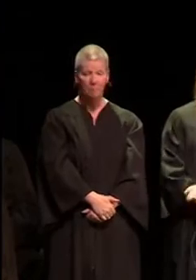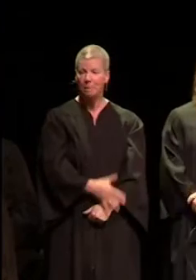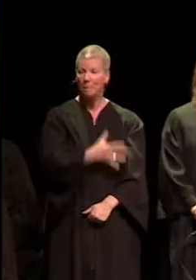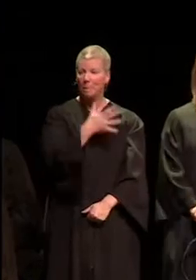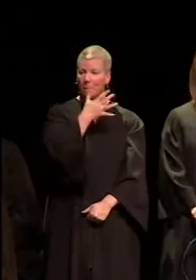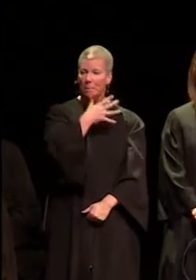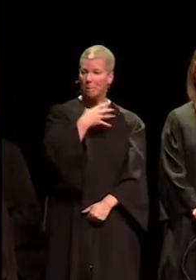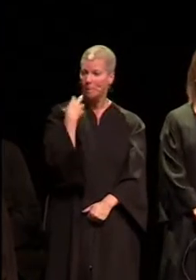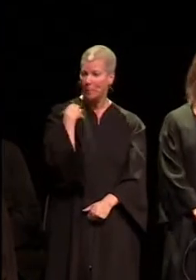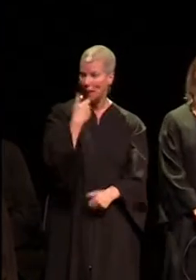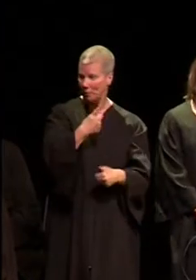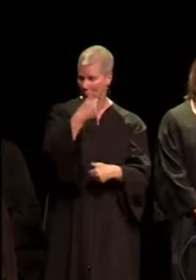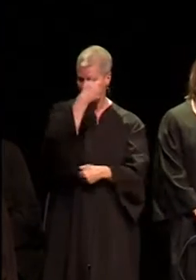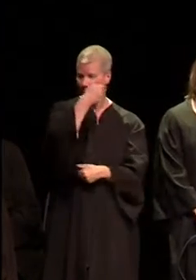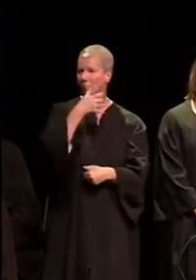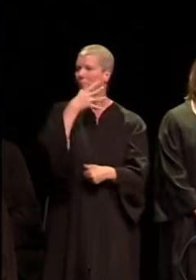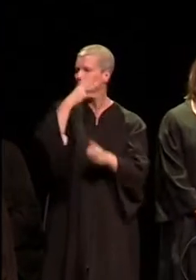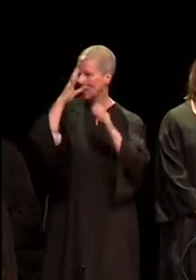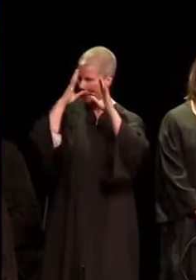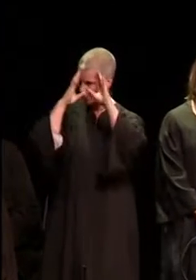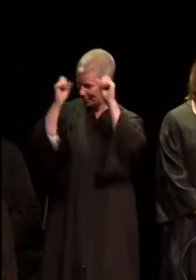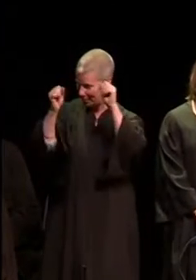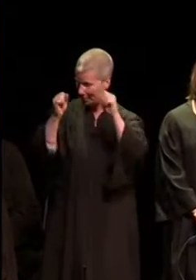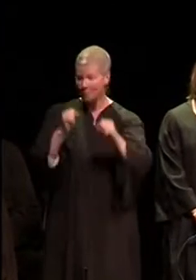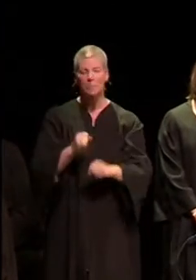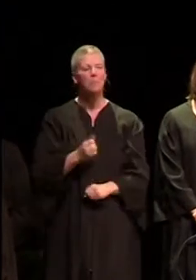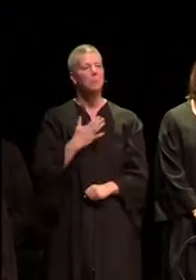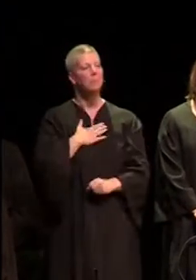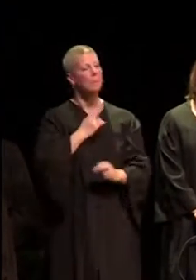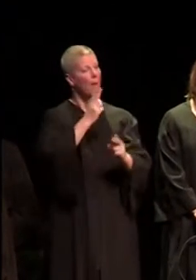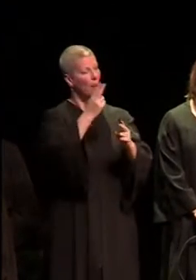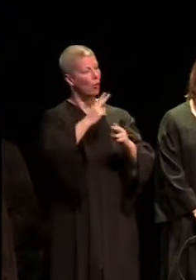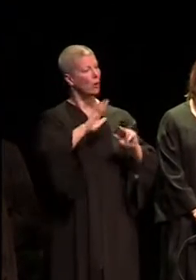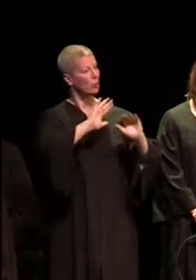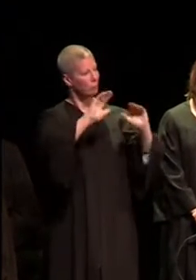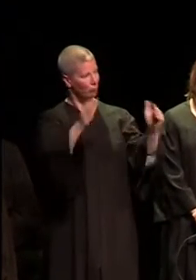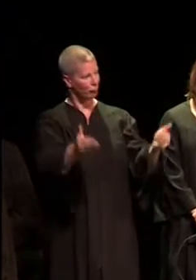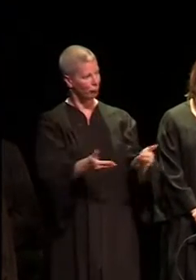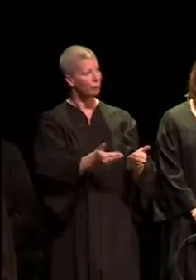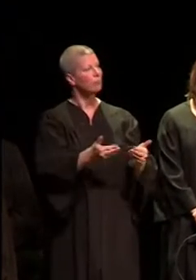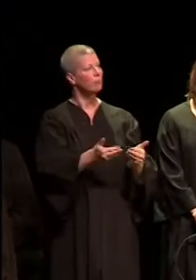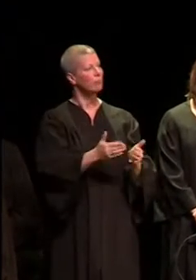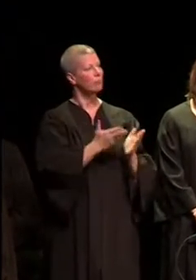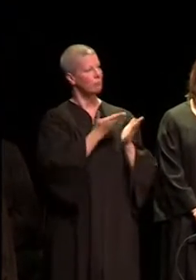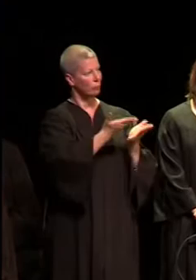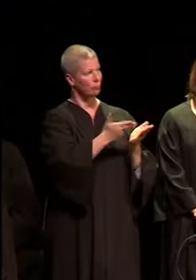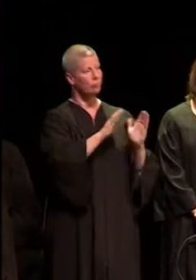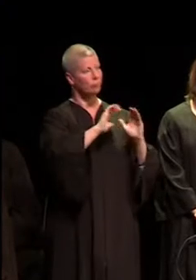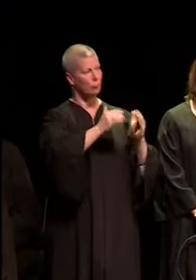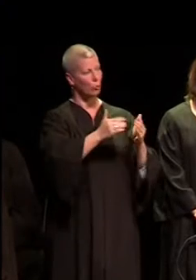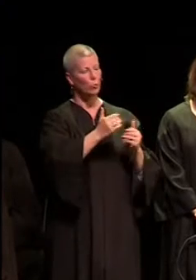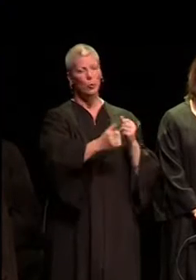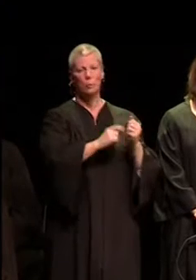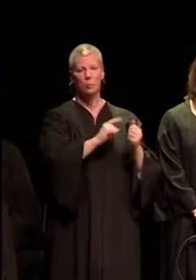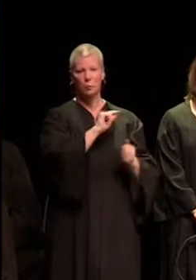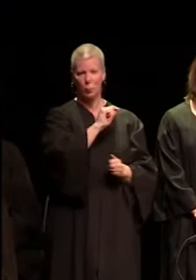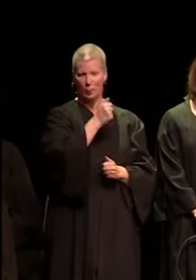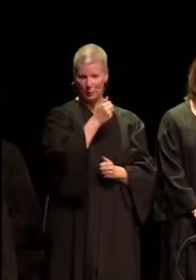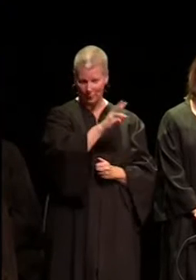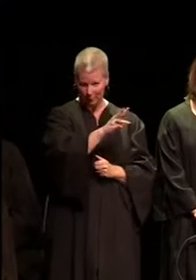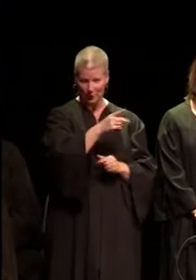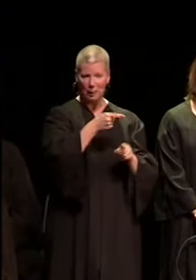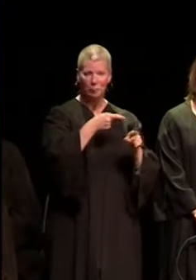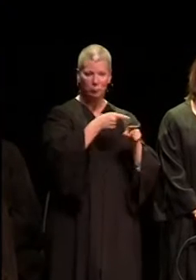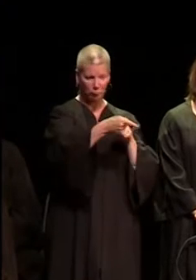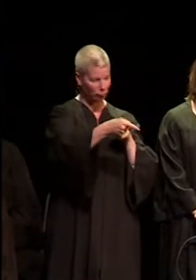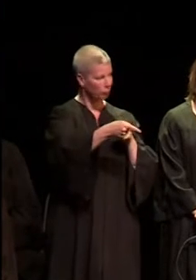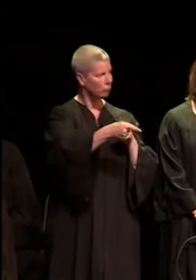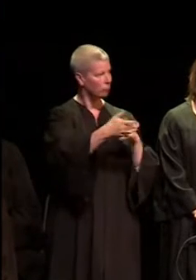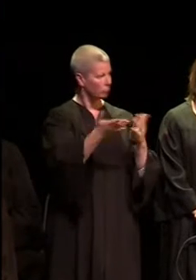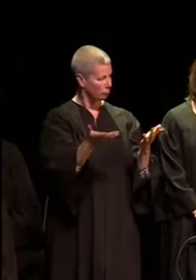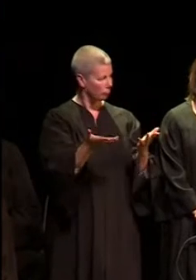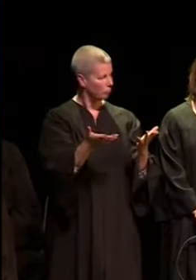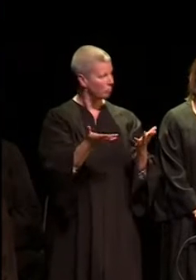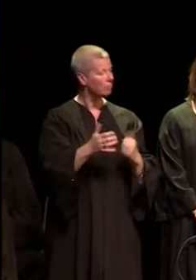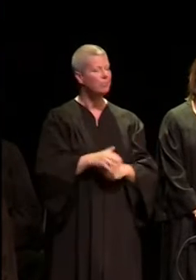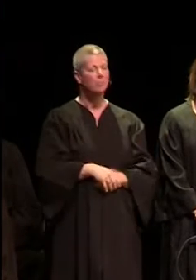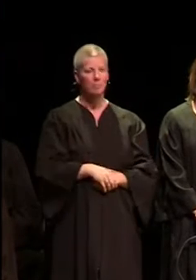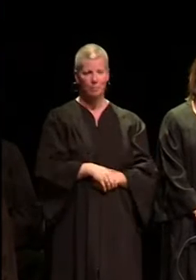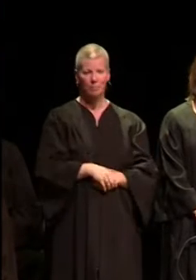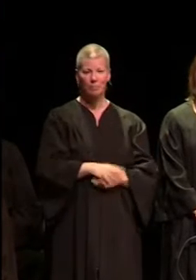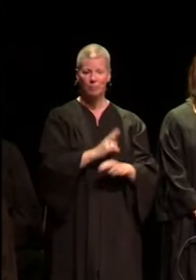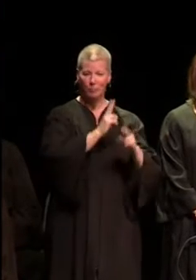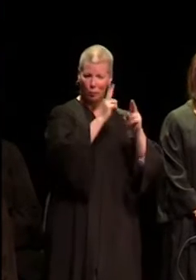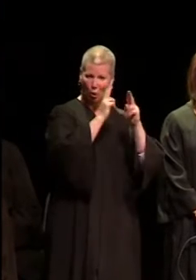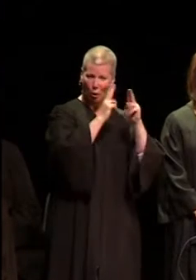Madam Chancellor, Madam President, I have the honor of presenting to you the graduates of 2016 for their credentials from the